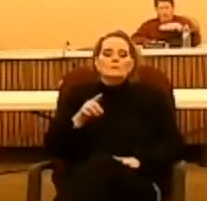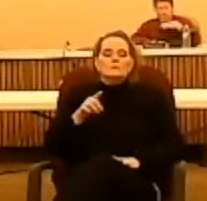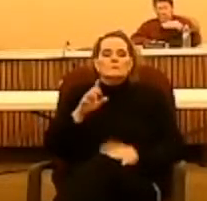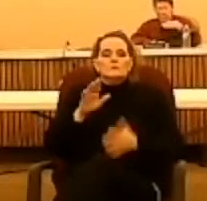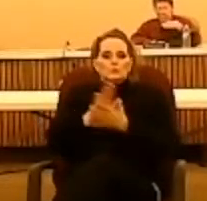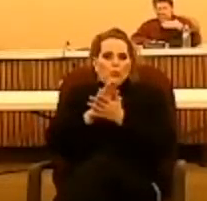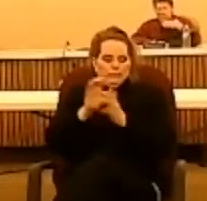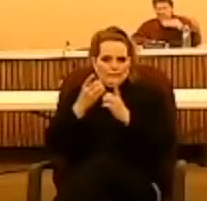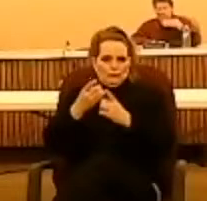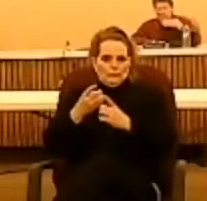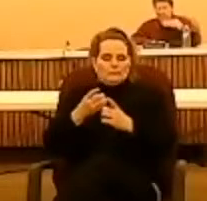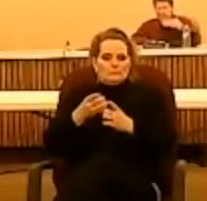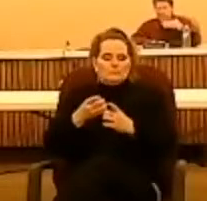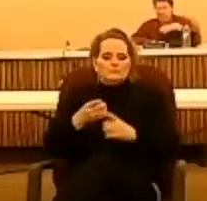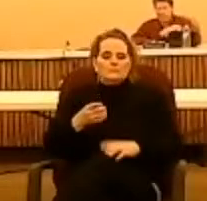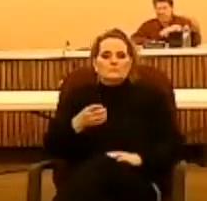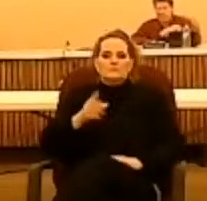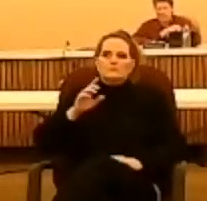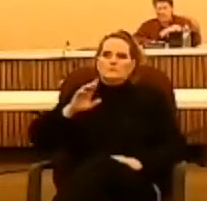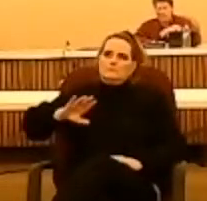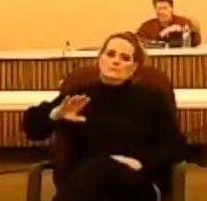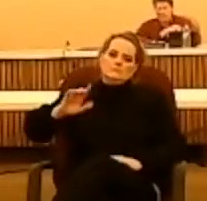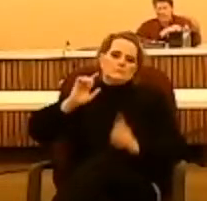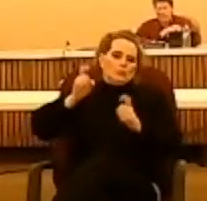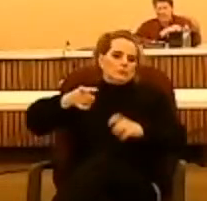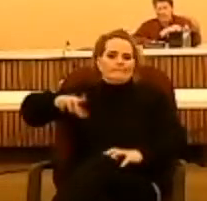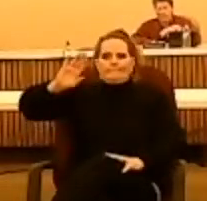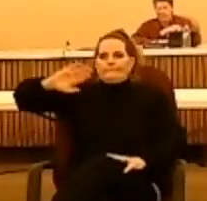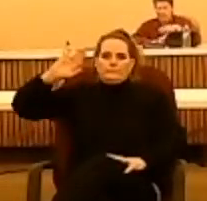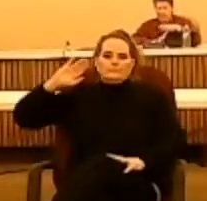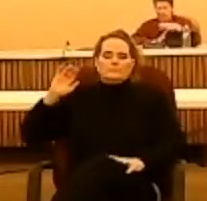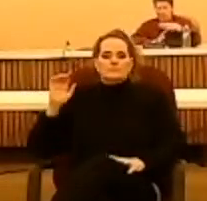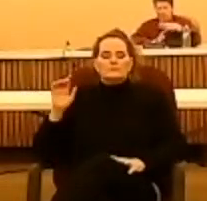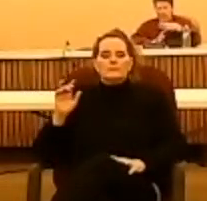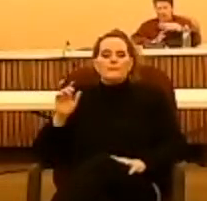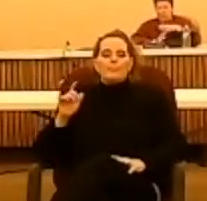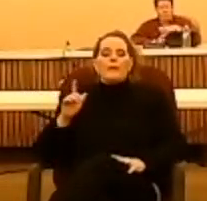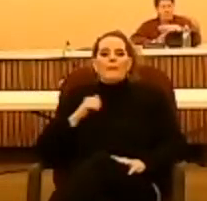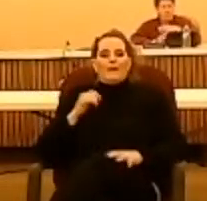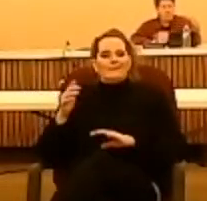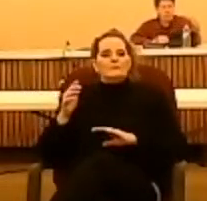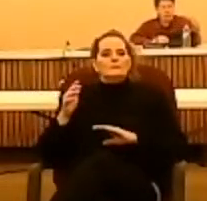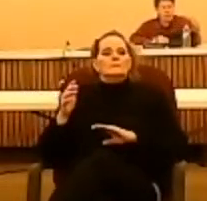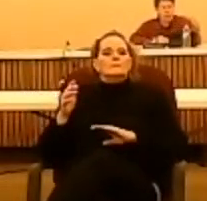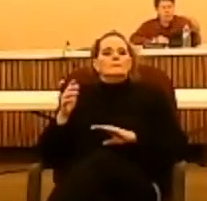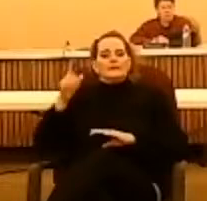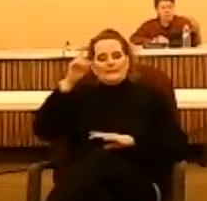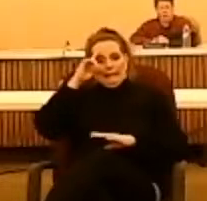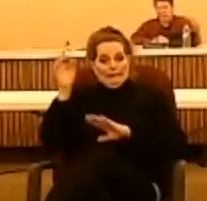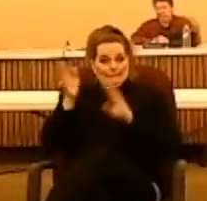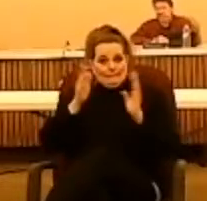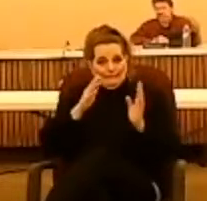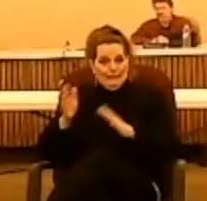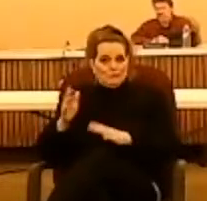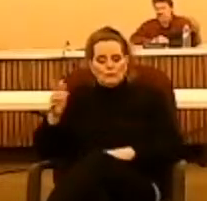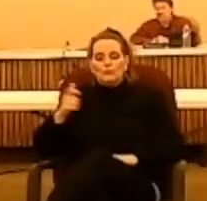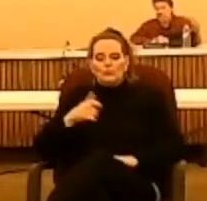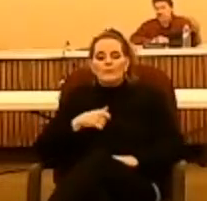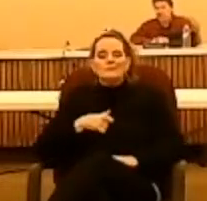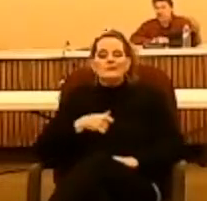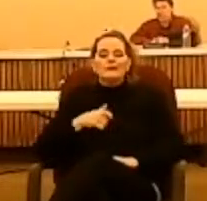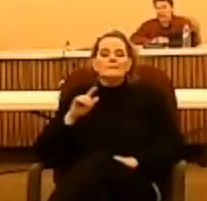way back when Riverton was created, with the intention that it could someday become a elementary